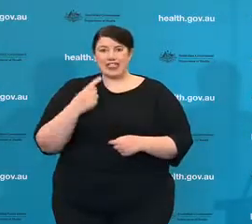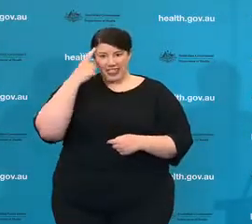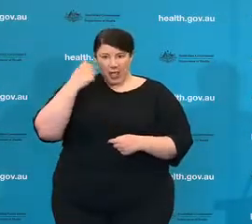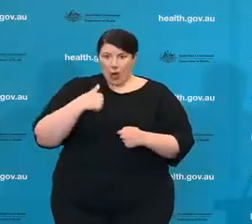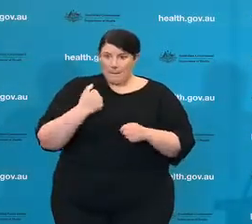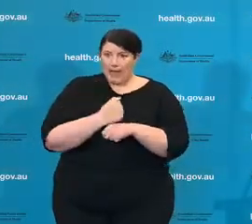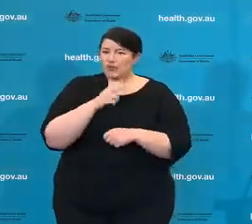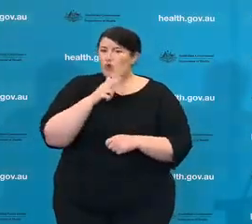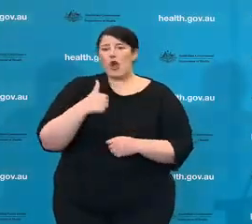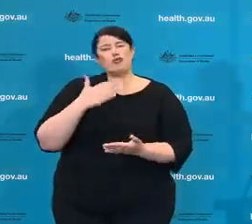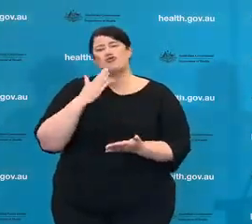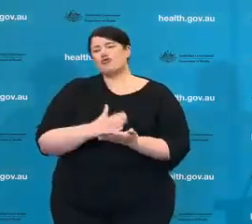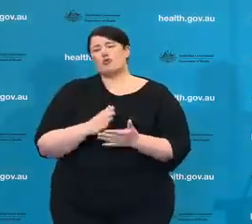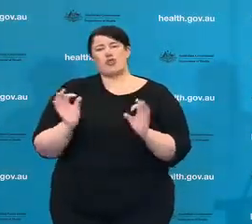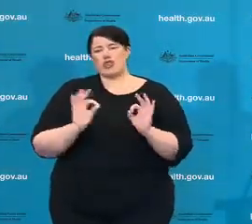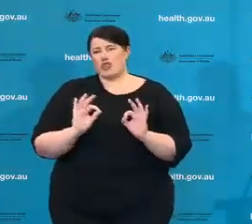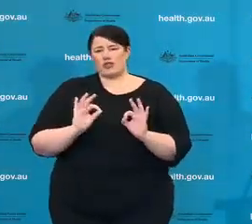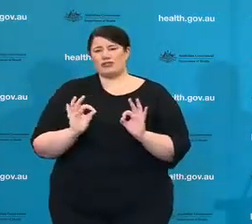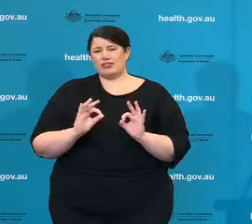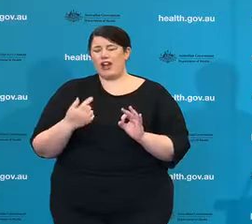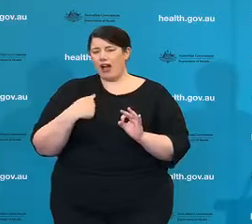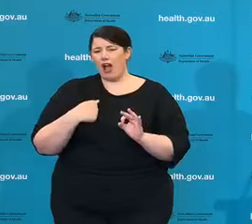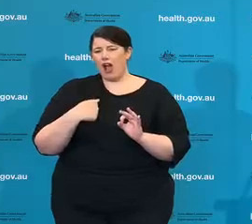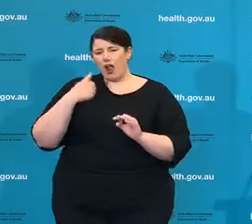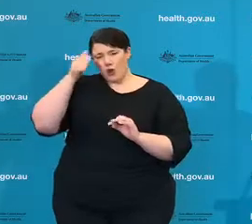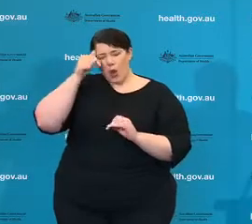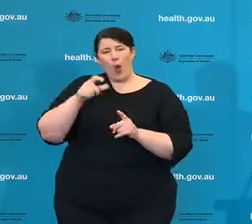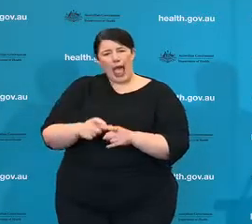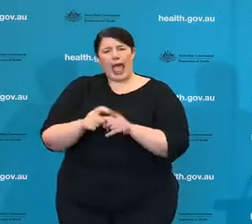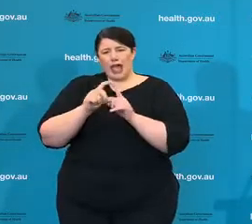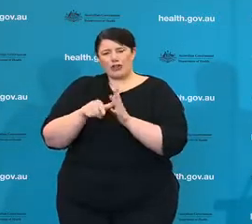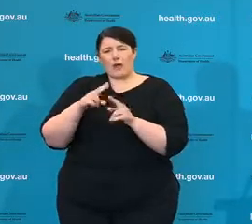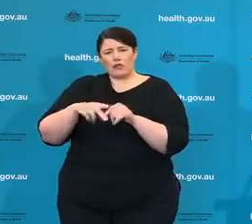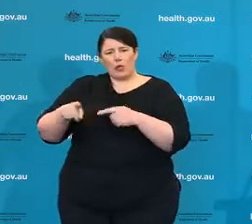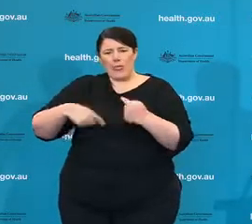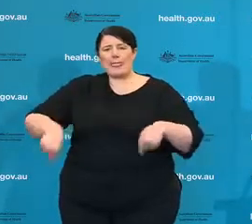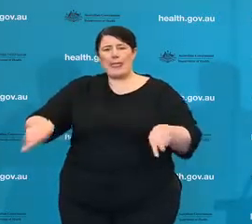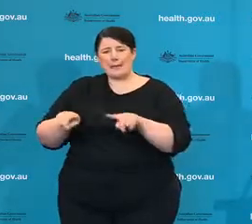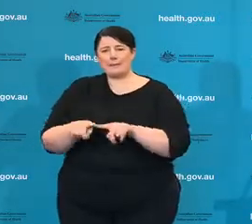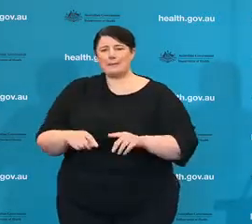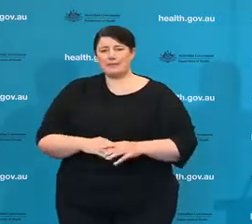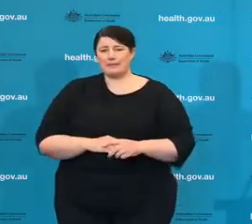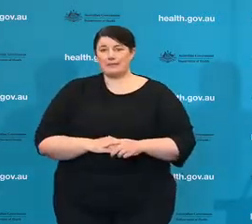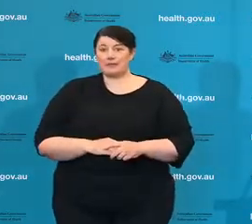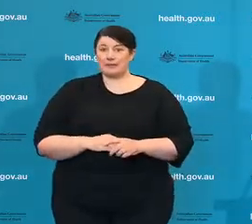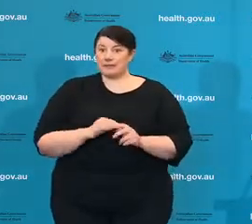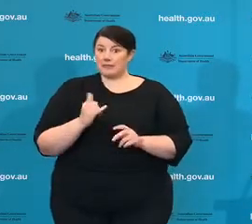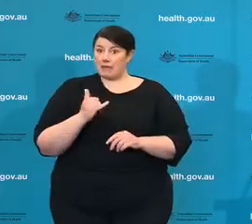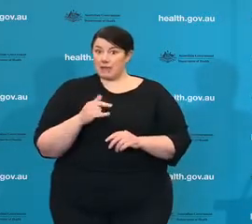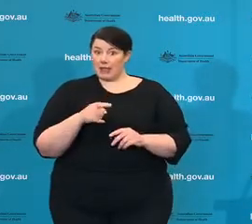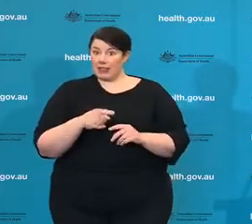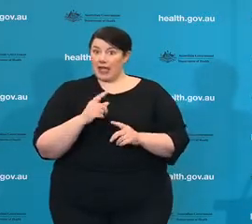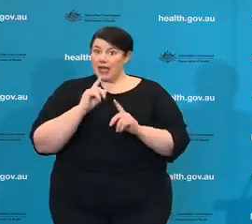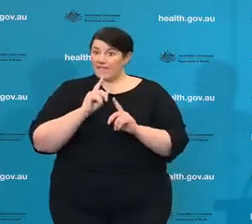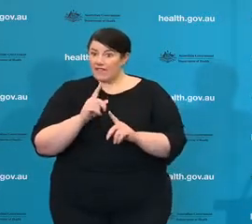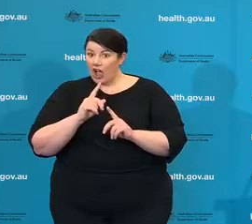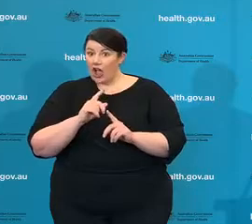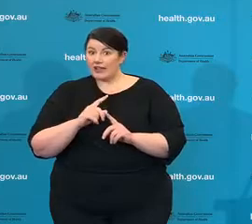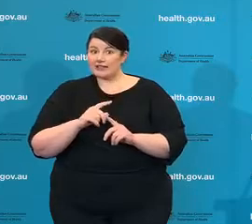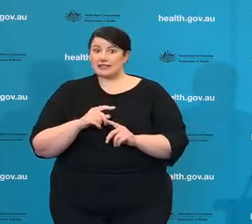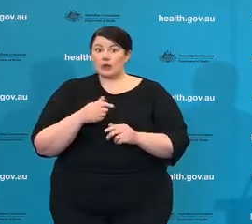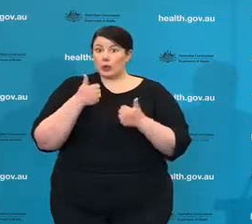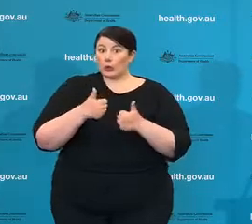all. What I might say as well is that that may have been helpful advice for a lot of people 4 or 6 weeks